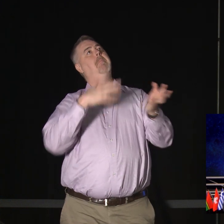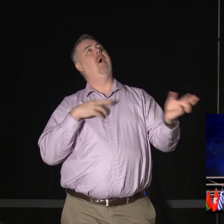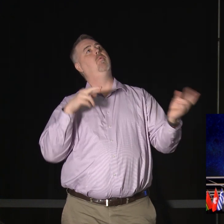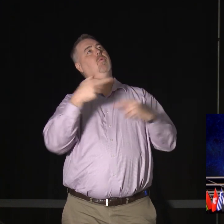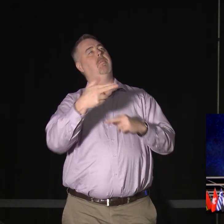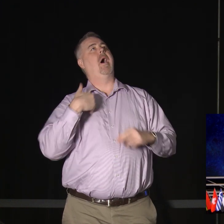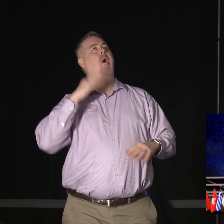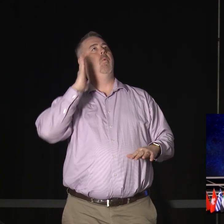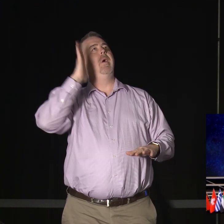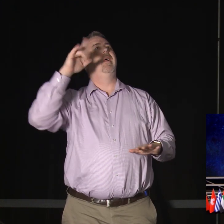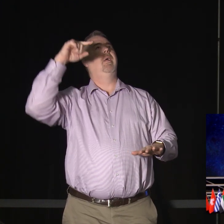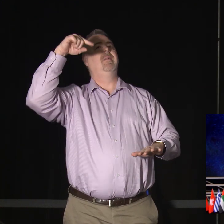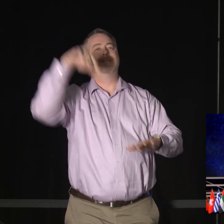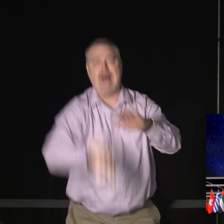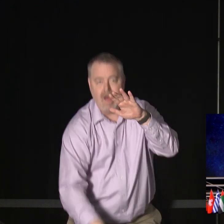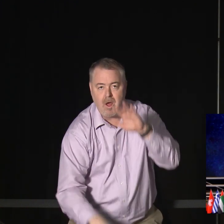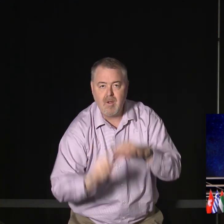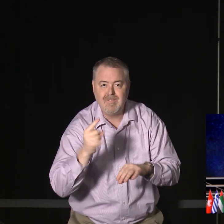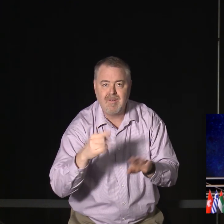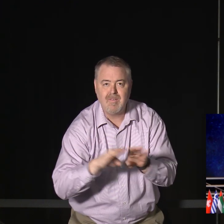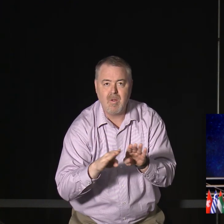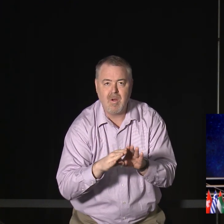first floor.